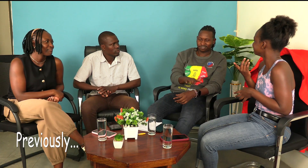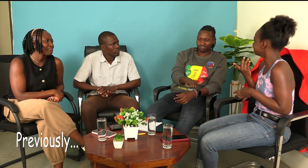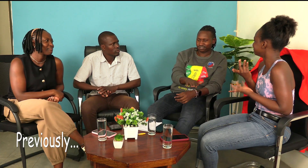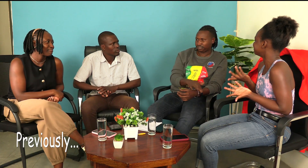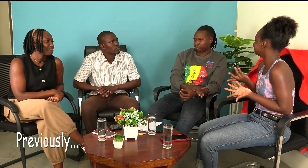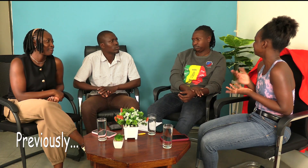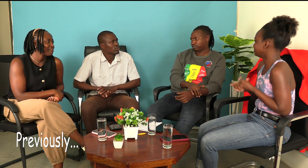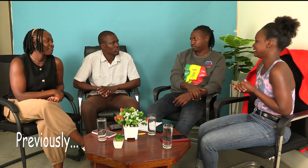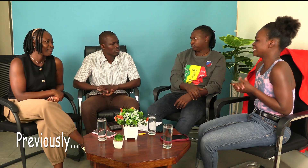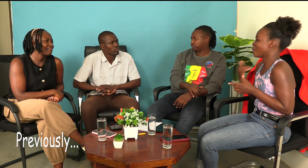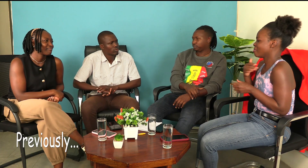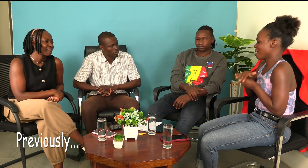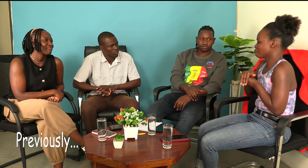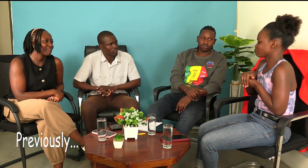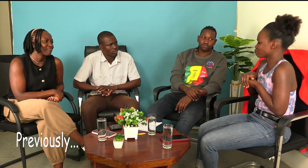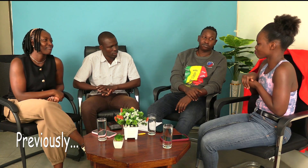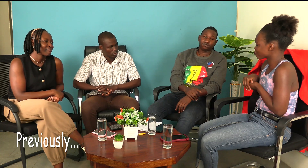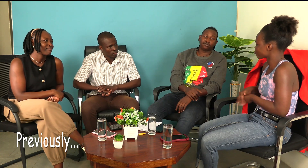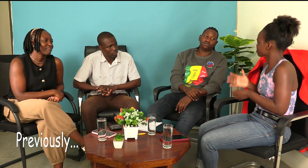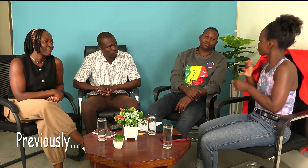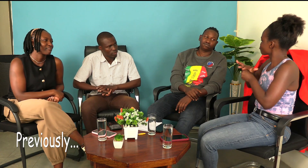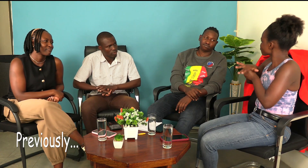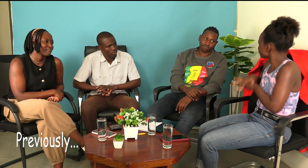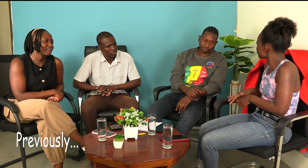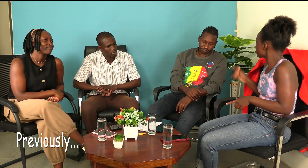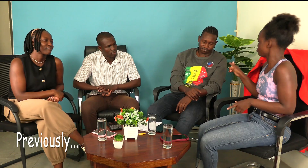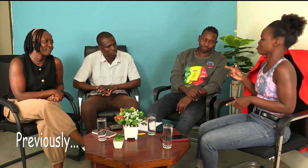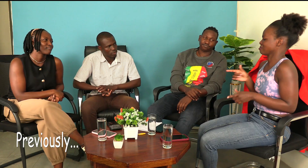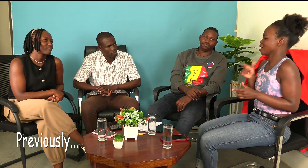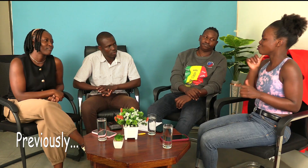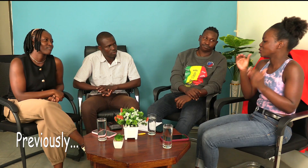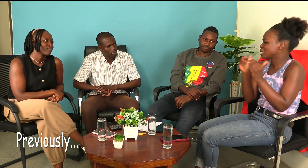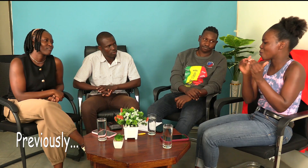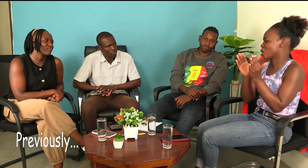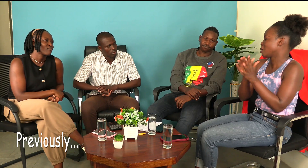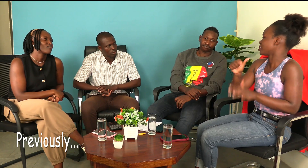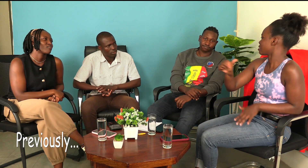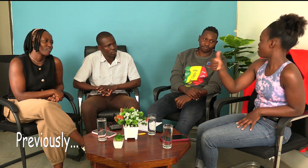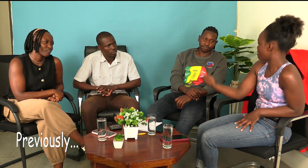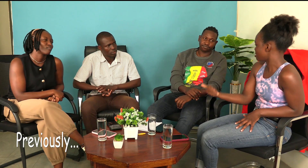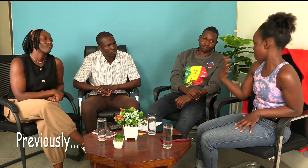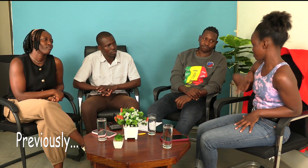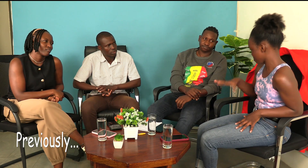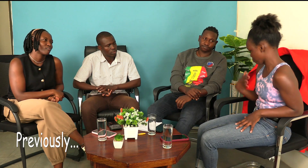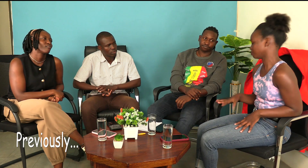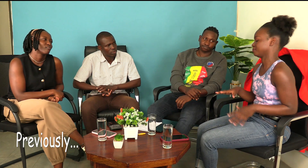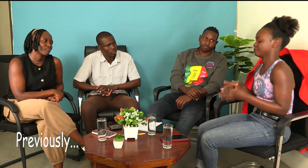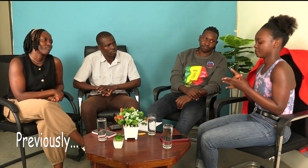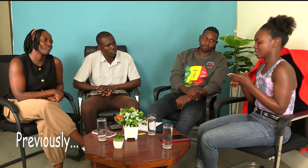not discriminated. Yeah, they feel like Yeah. this is like an issue which is So being brought you back feel, family discrimination, and you feel you're not equal with the